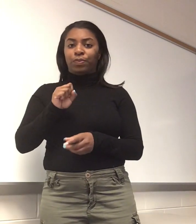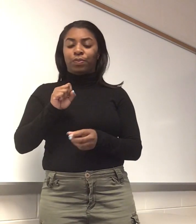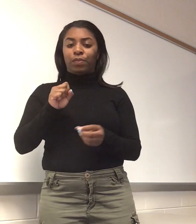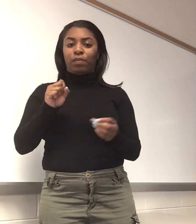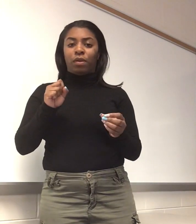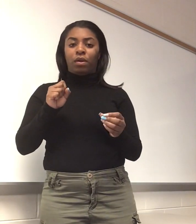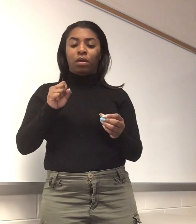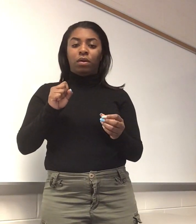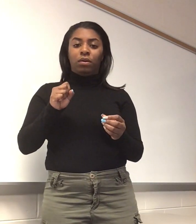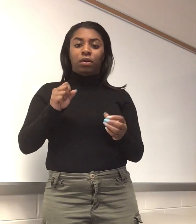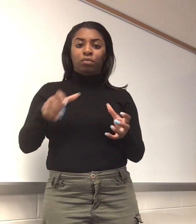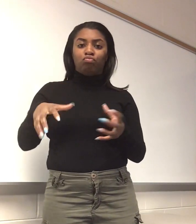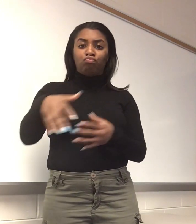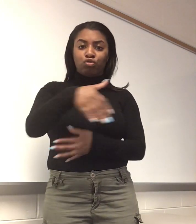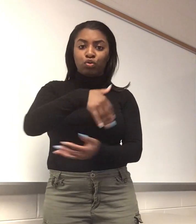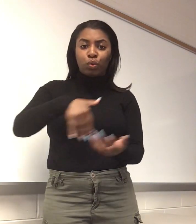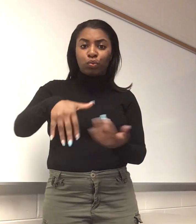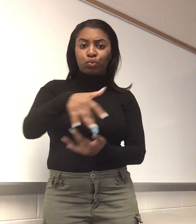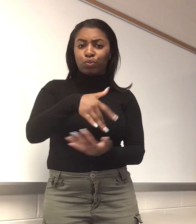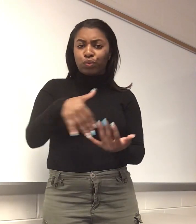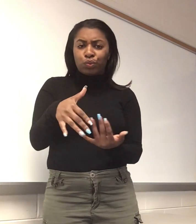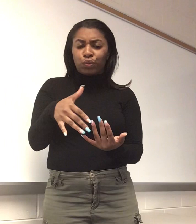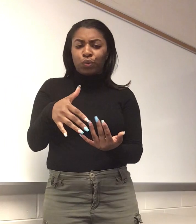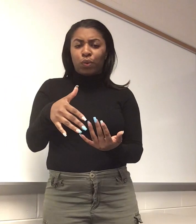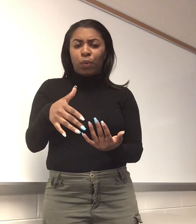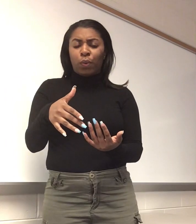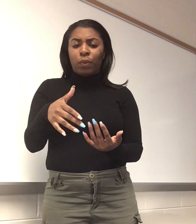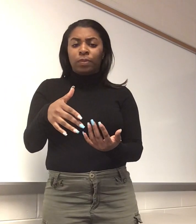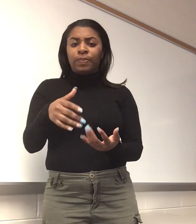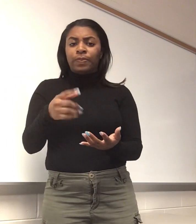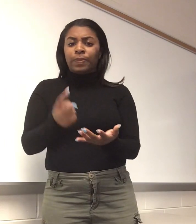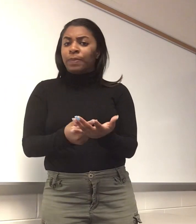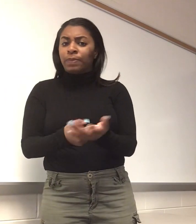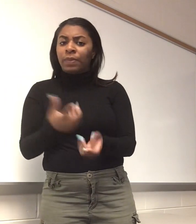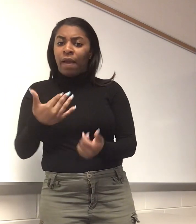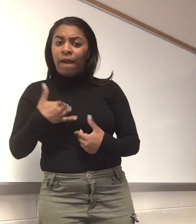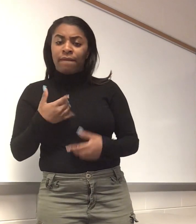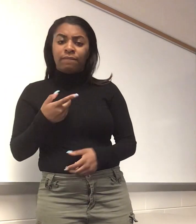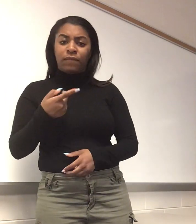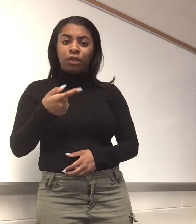sometimes come out with these little gems of wisdom. So the irony here is that